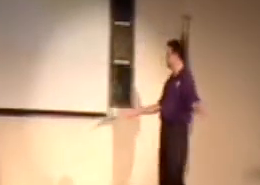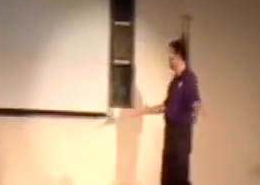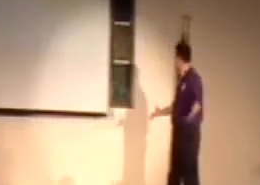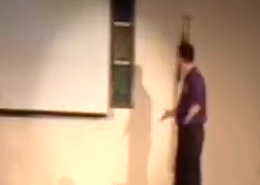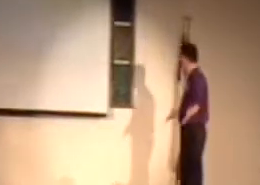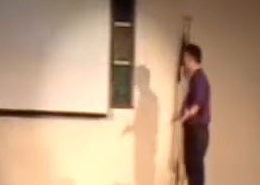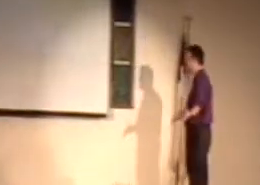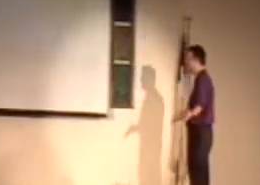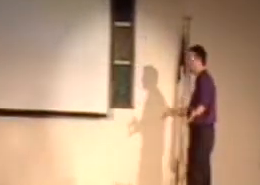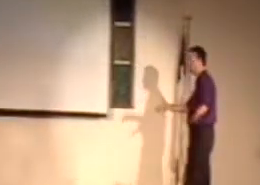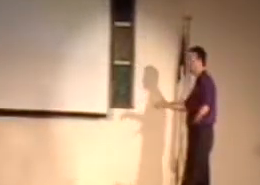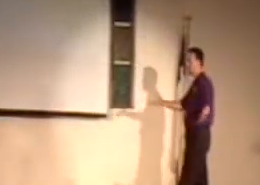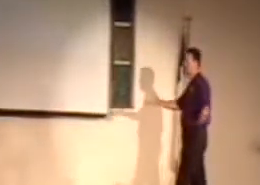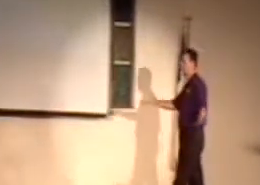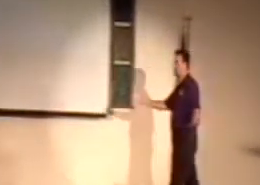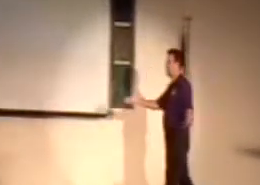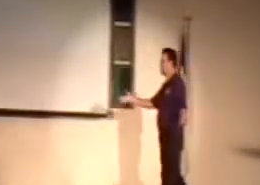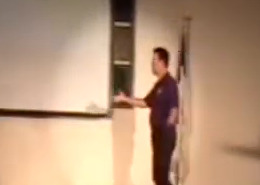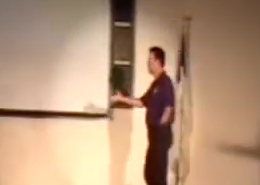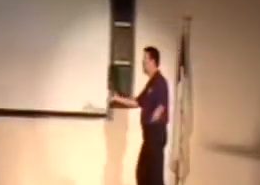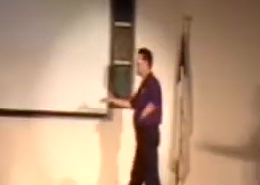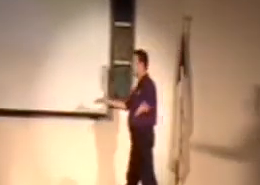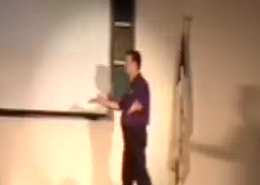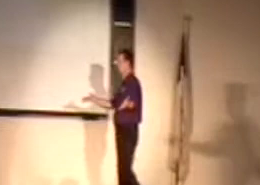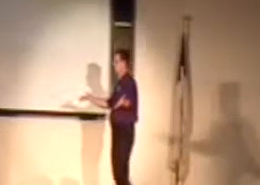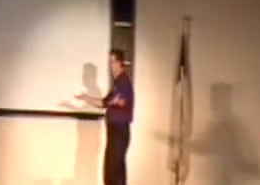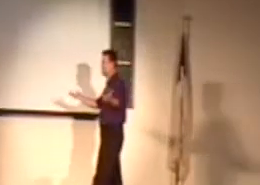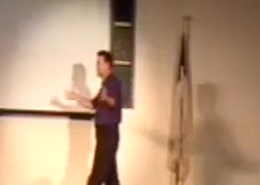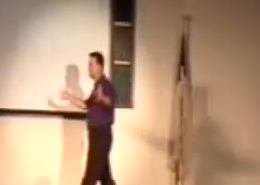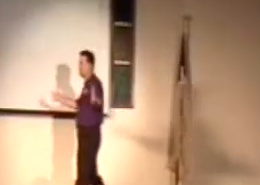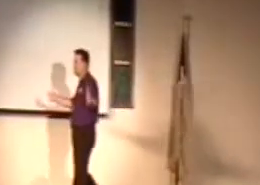And she'll be gone